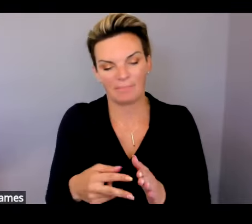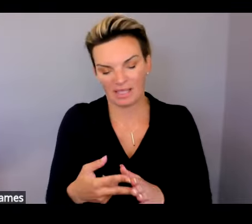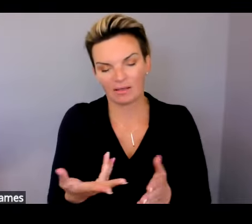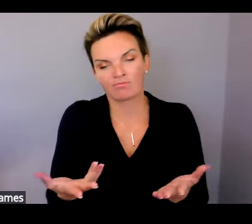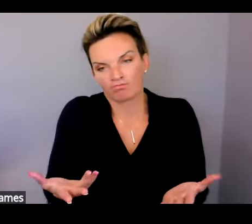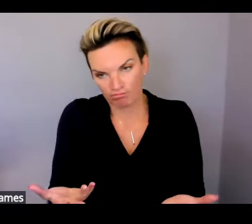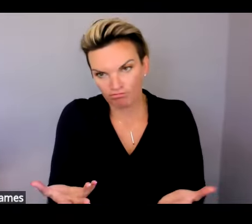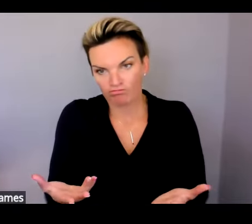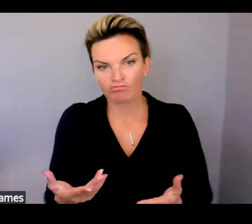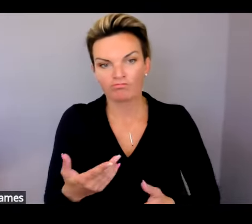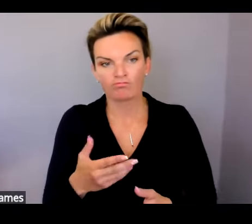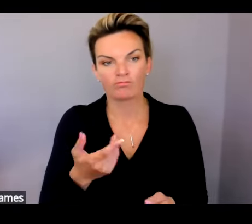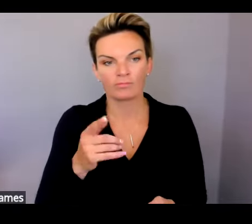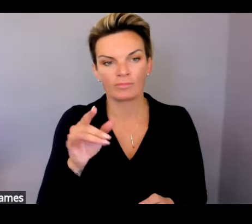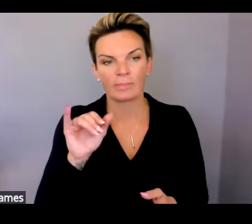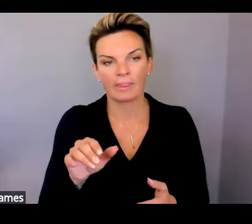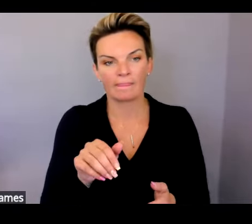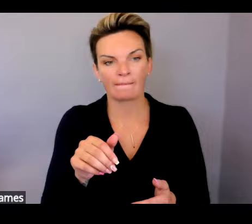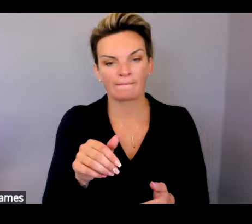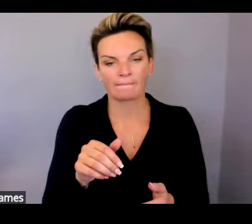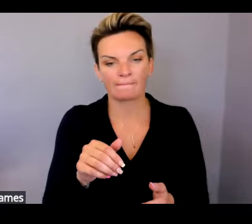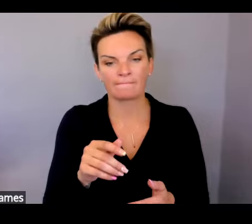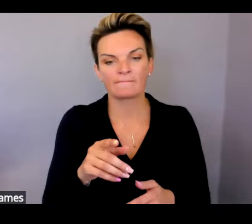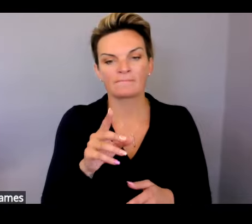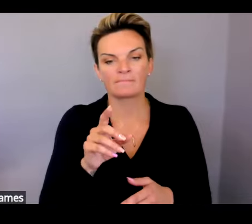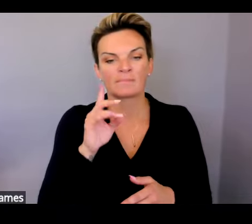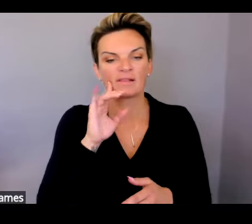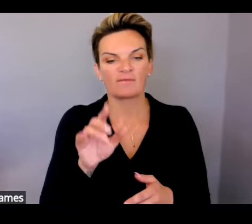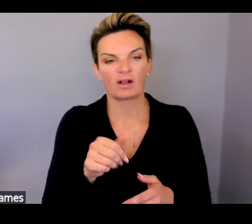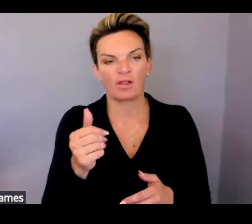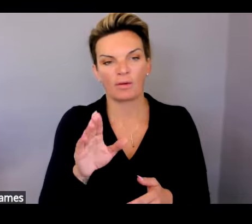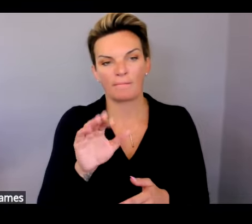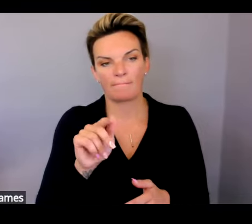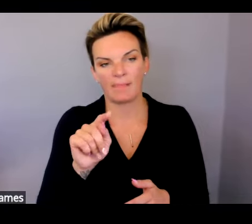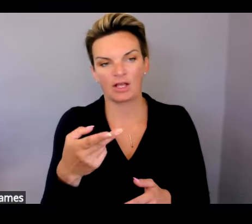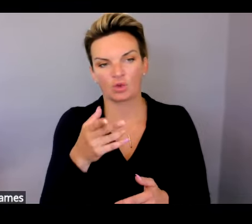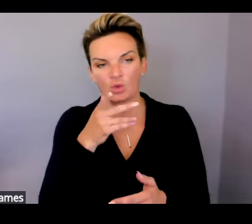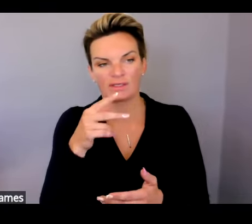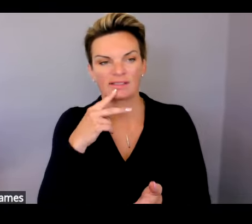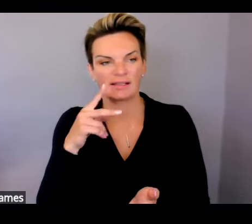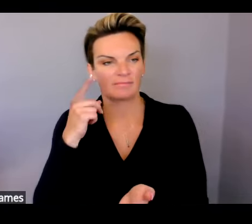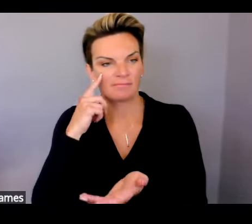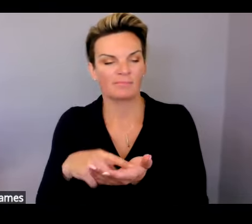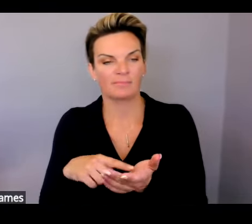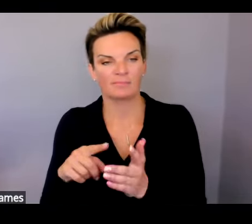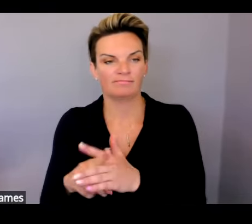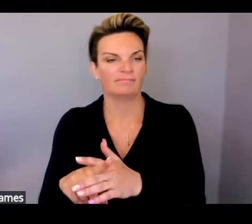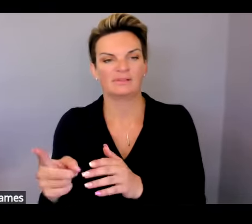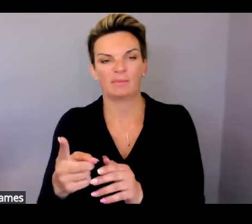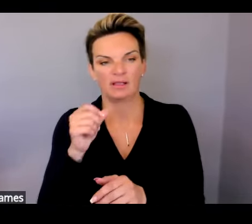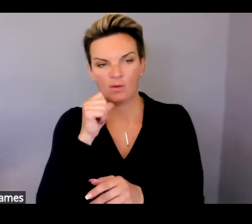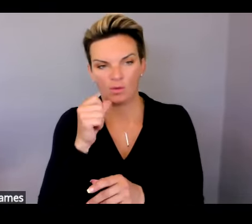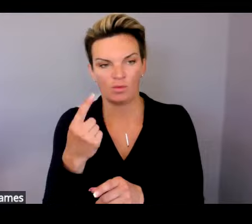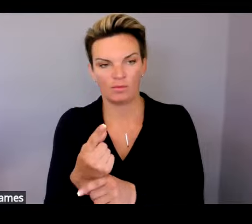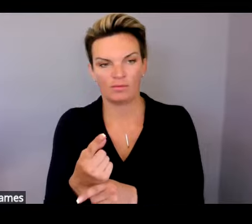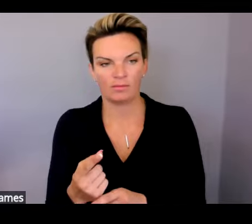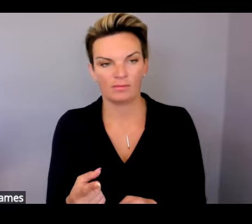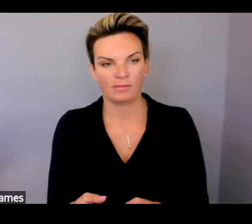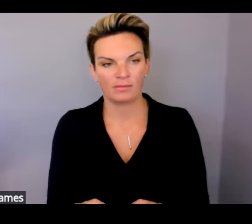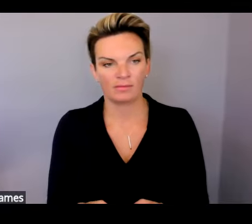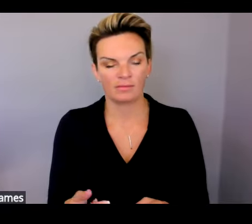batch, we're going to say clearly something's not right with this batch. But I think We would- we've got to be a